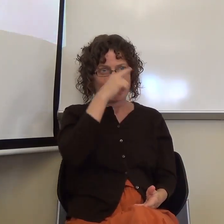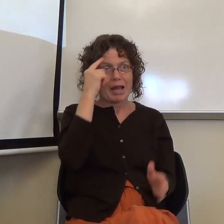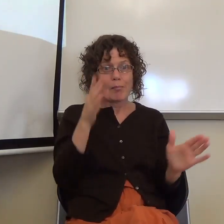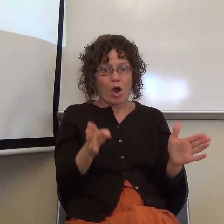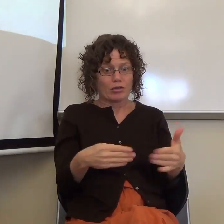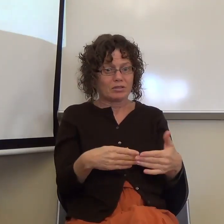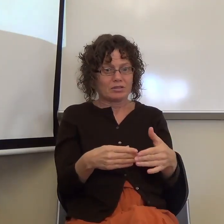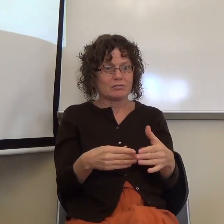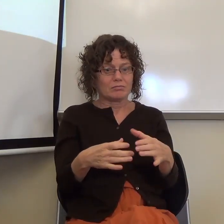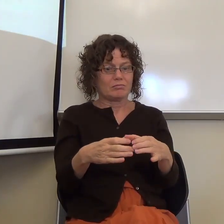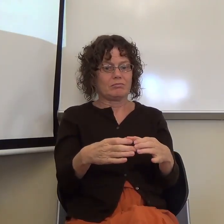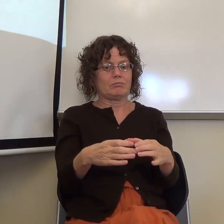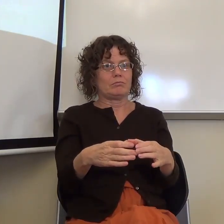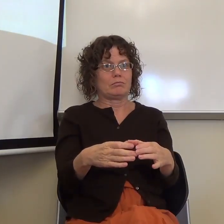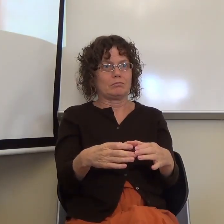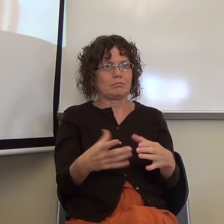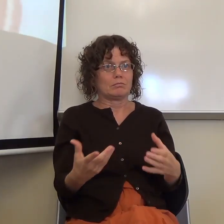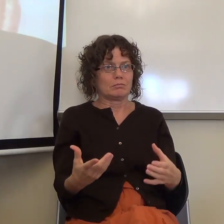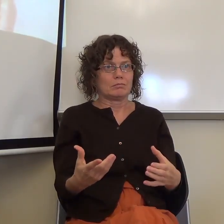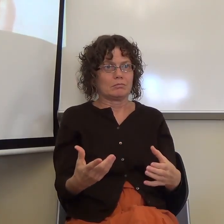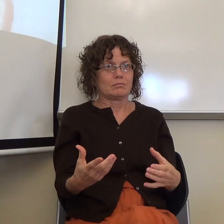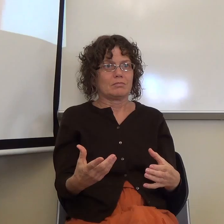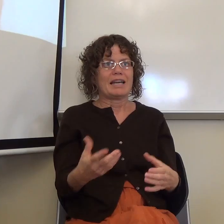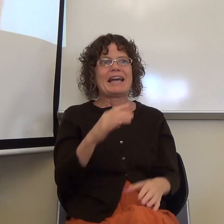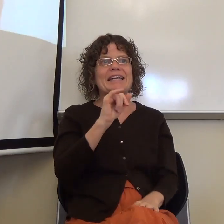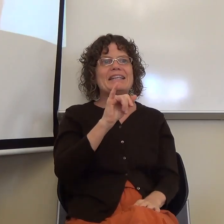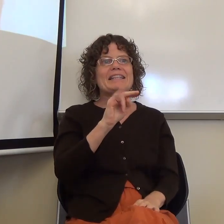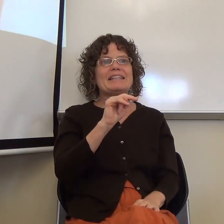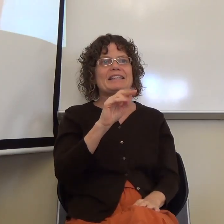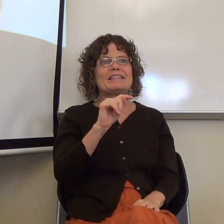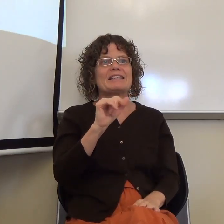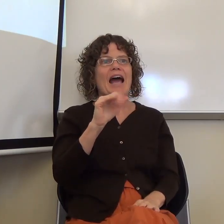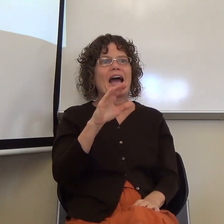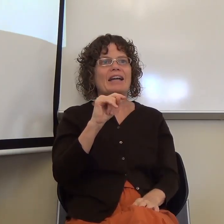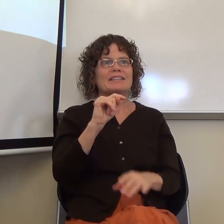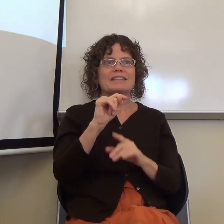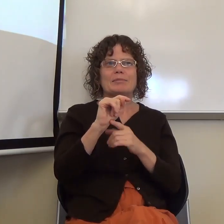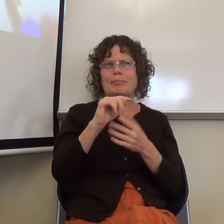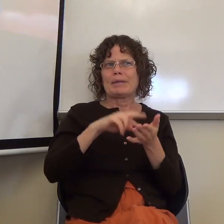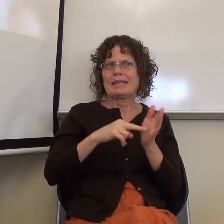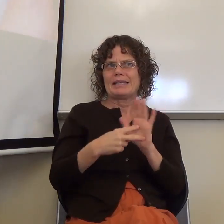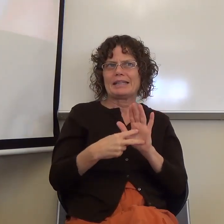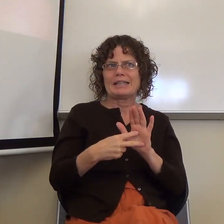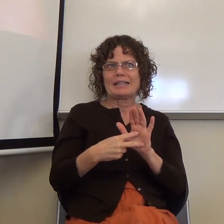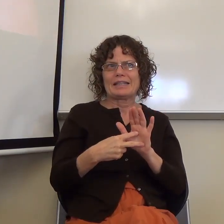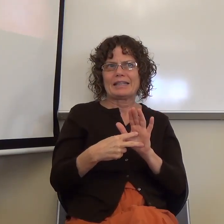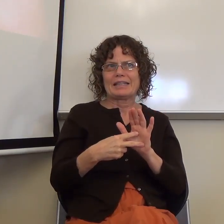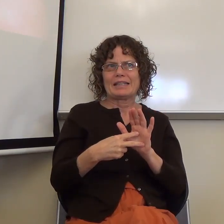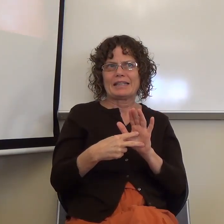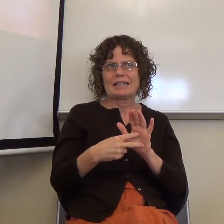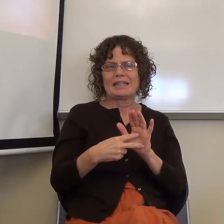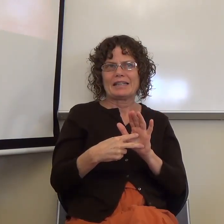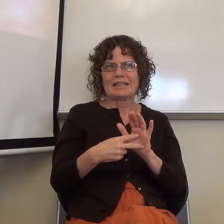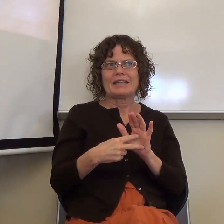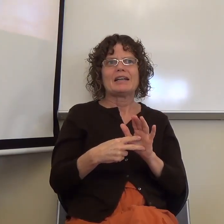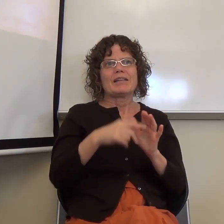boxes. They were intact. What does this mean? What's intact? Yeah, black boxes,